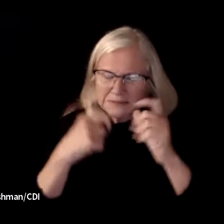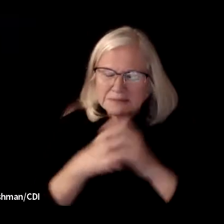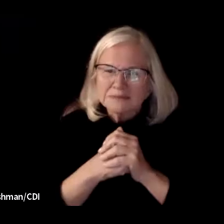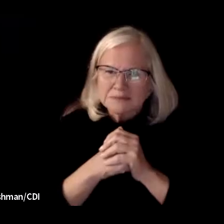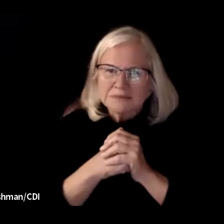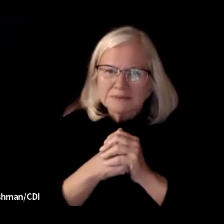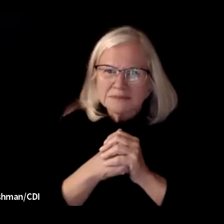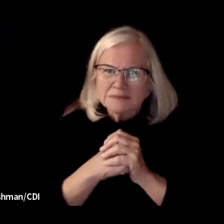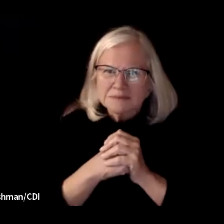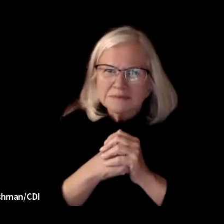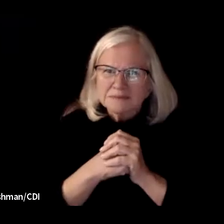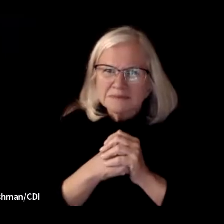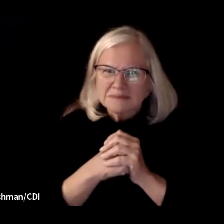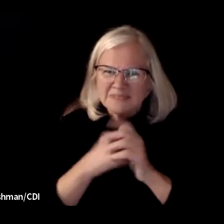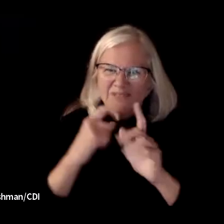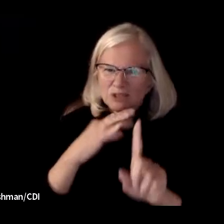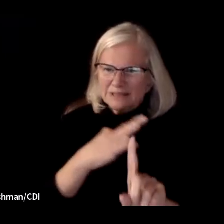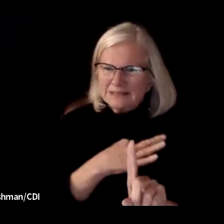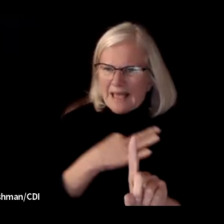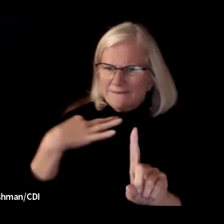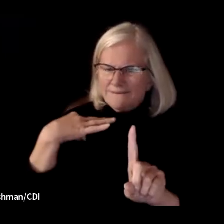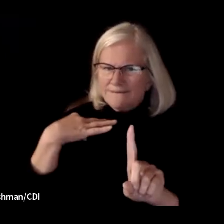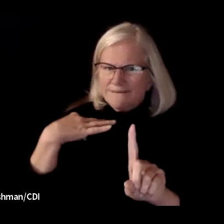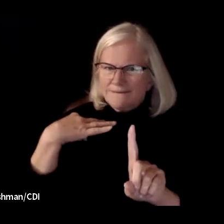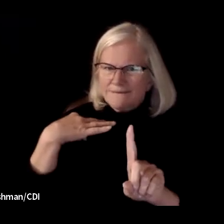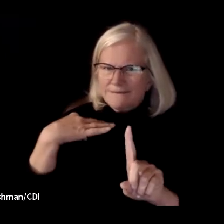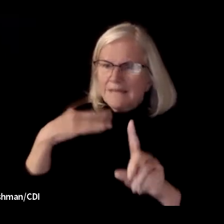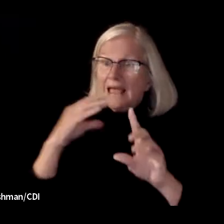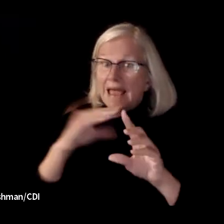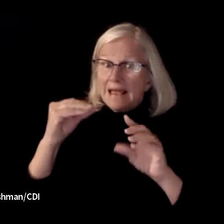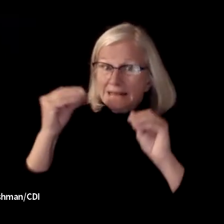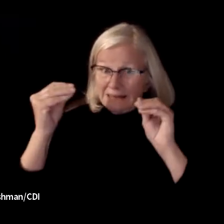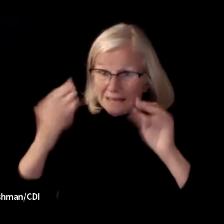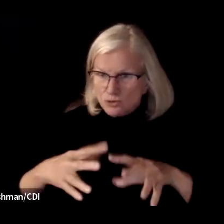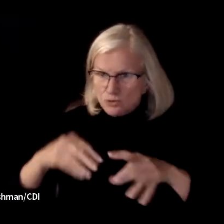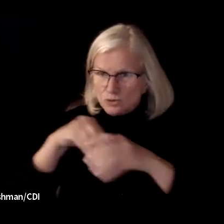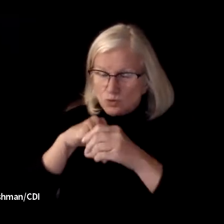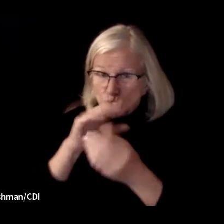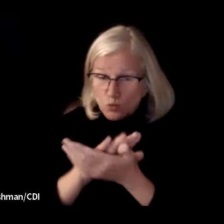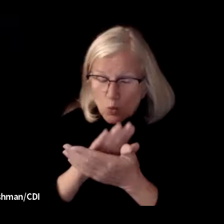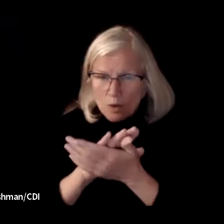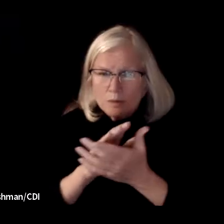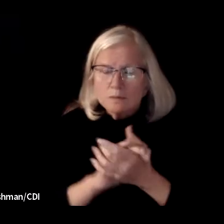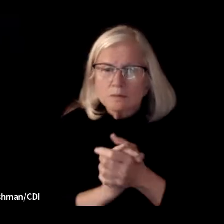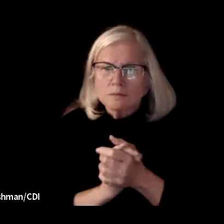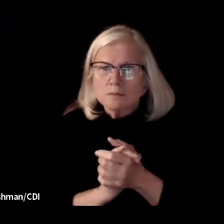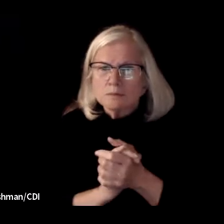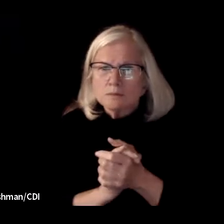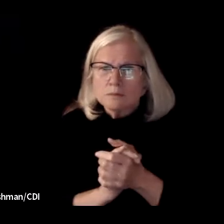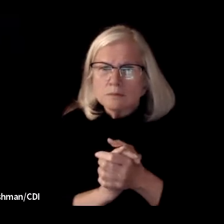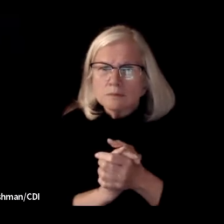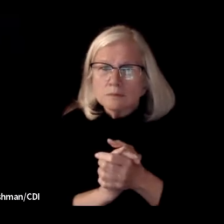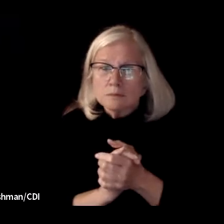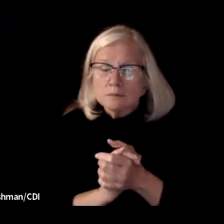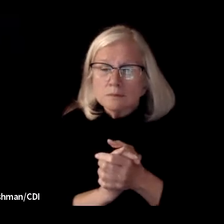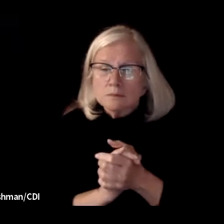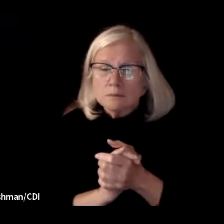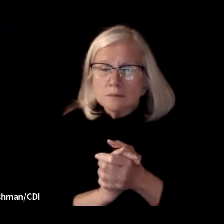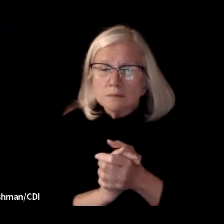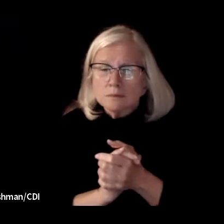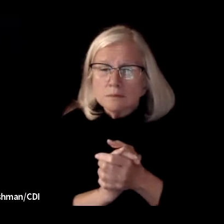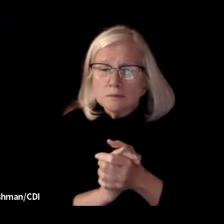staff and teachers in schools. So in that particular context,